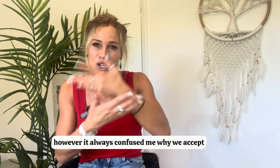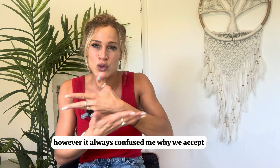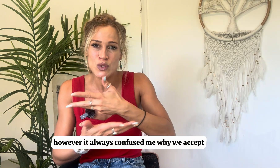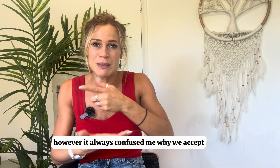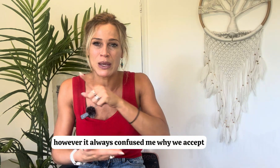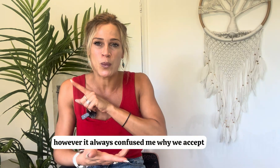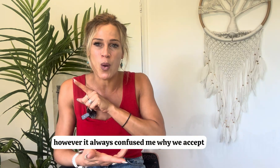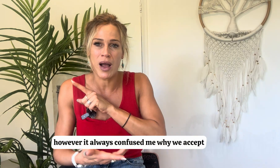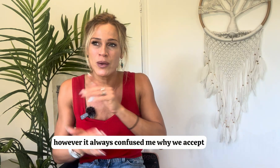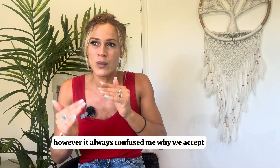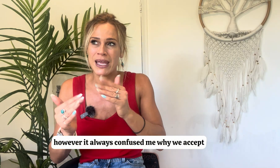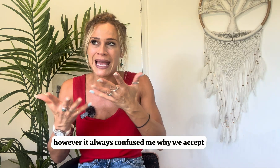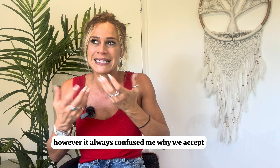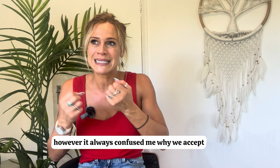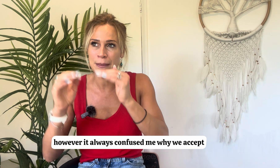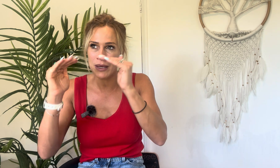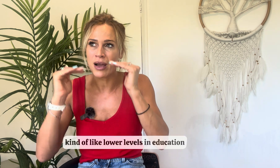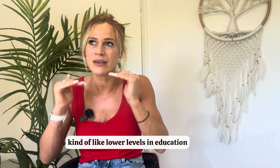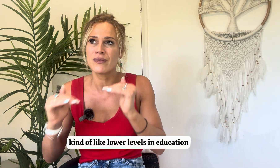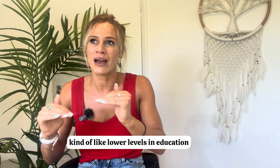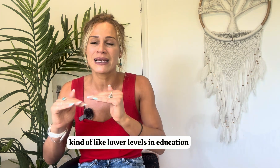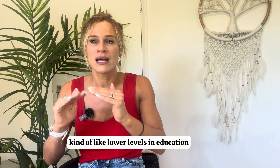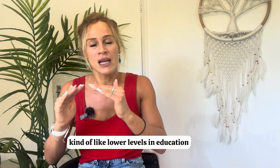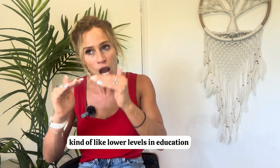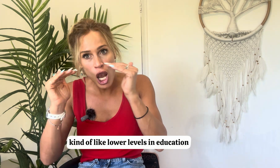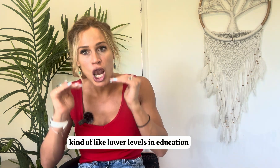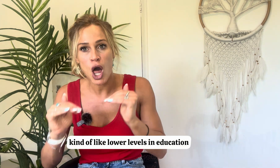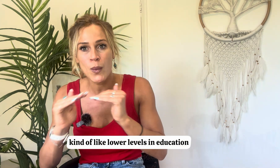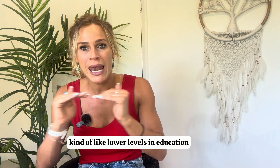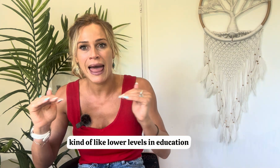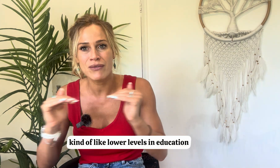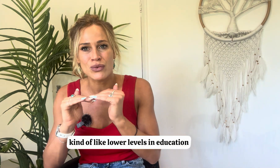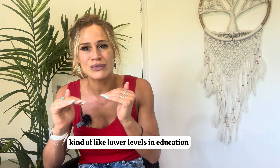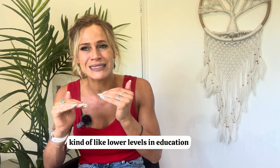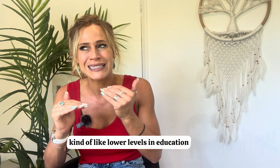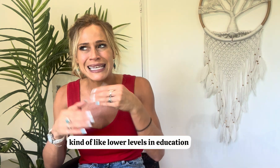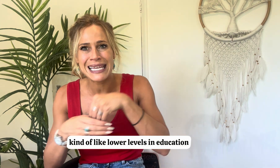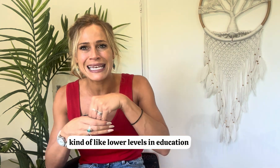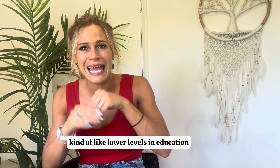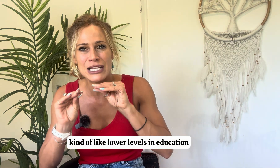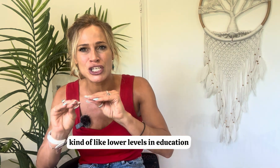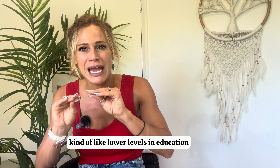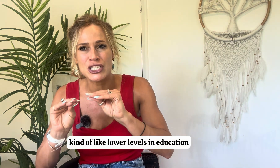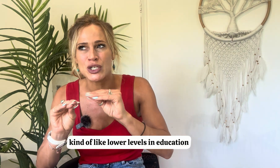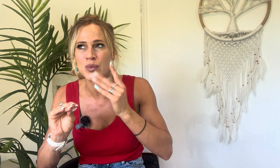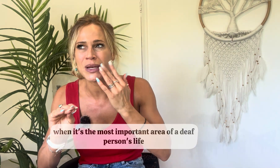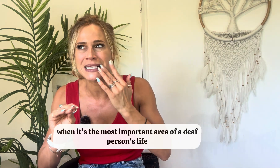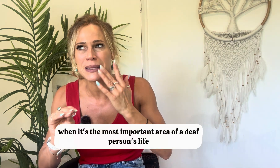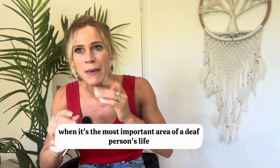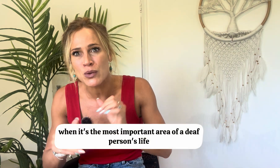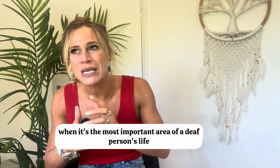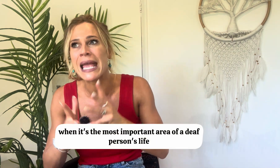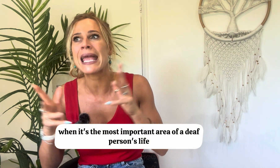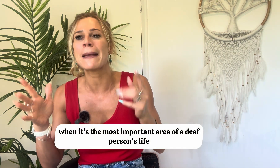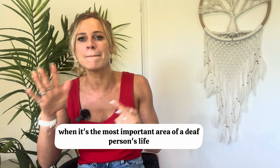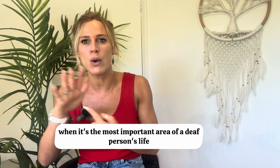confused me why we accept kind of like lower levels in education when it's the most